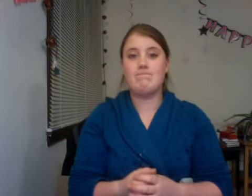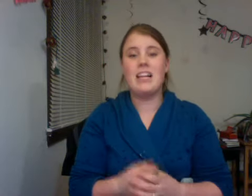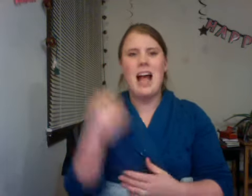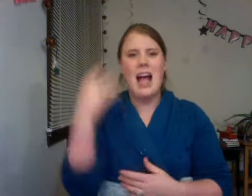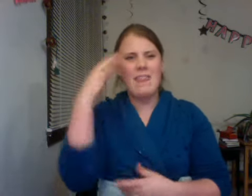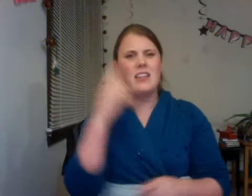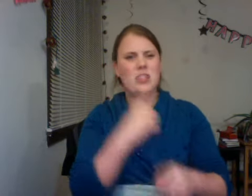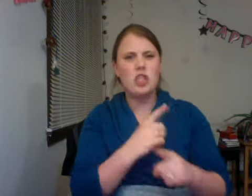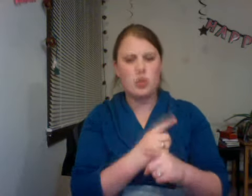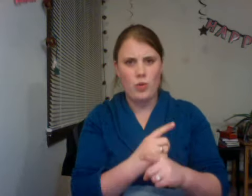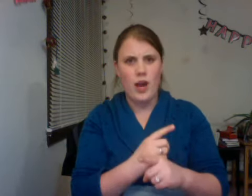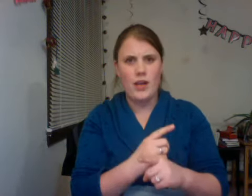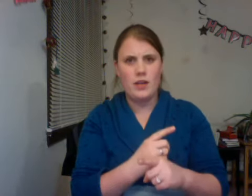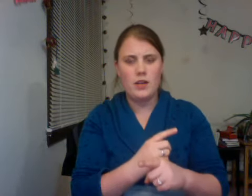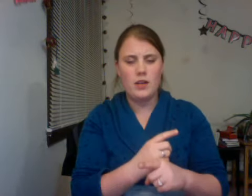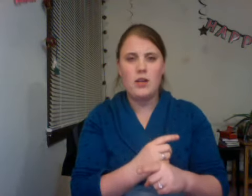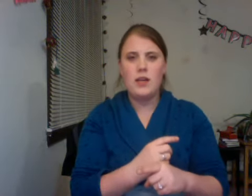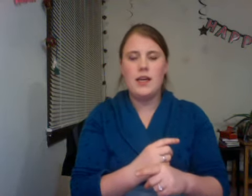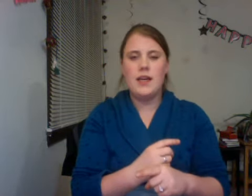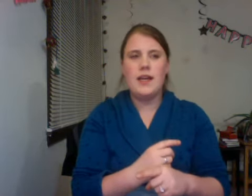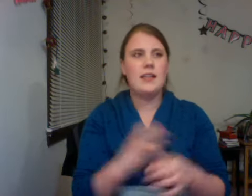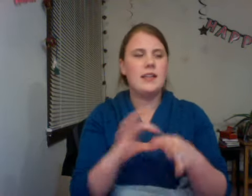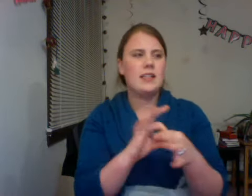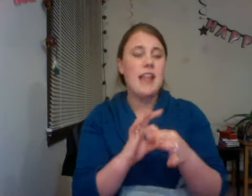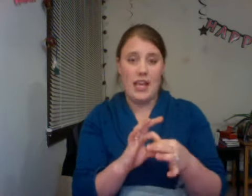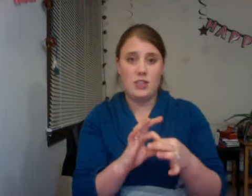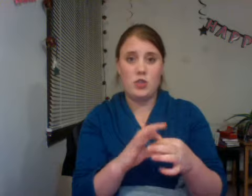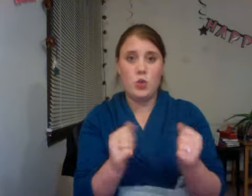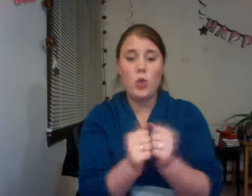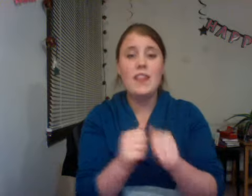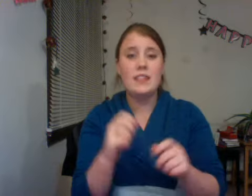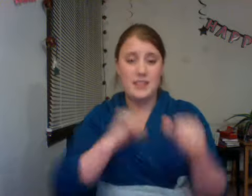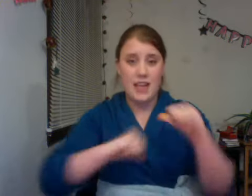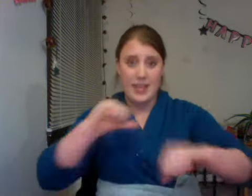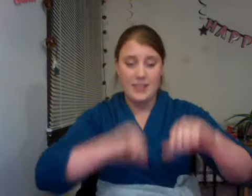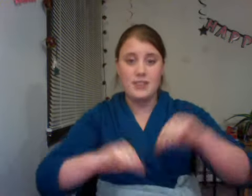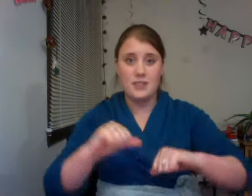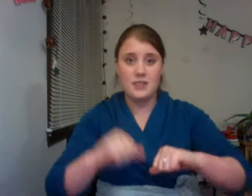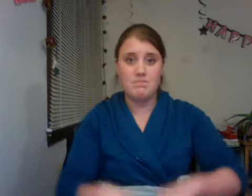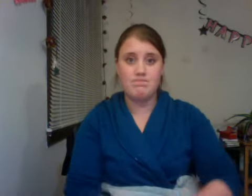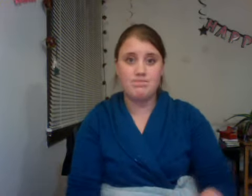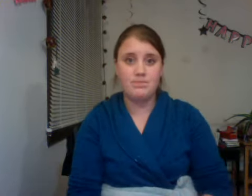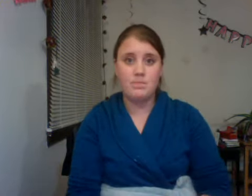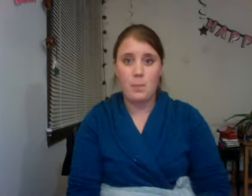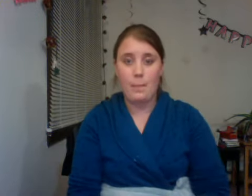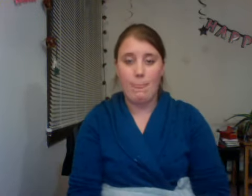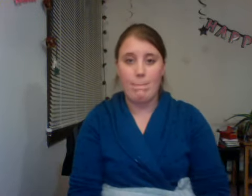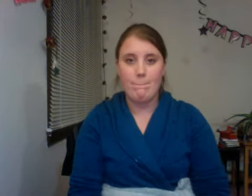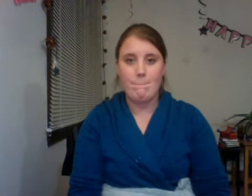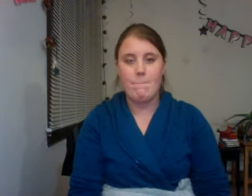I'm often so disappointed when people think that I'm advocating a dumbing down of